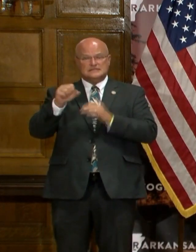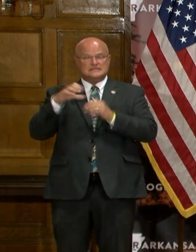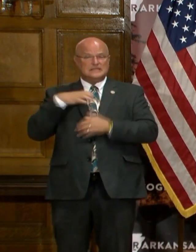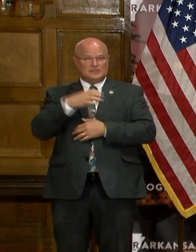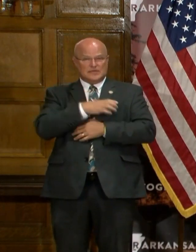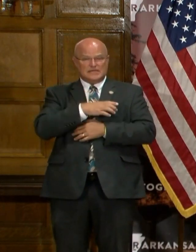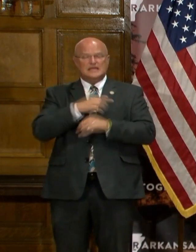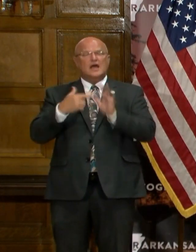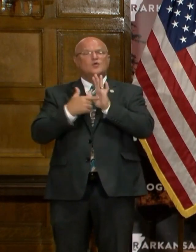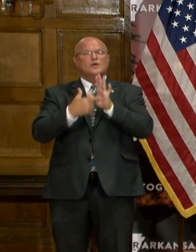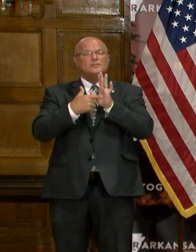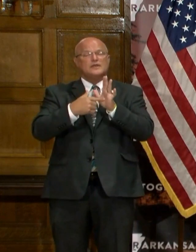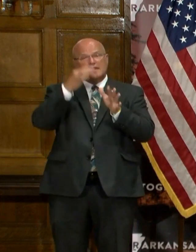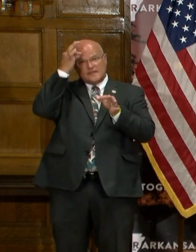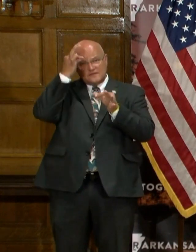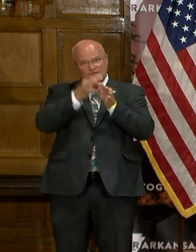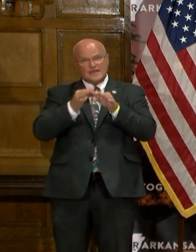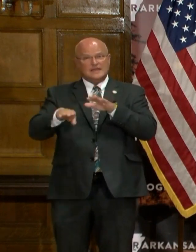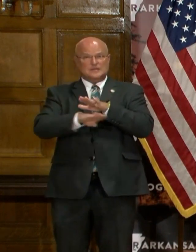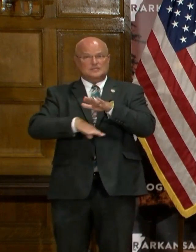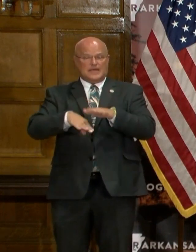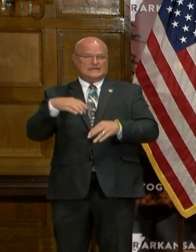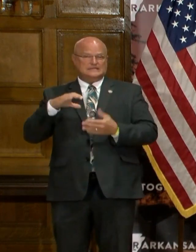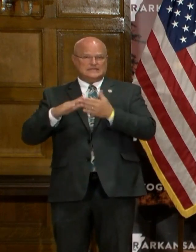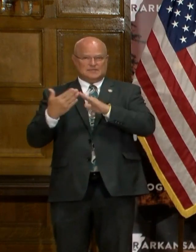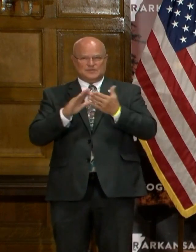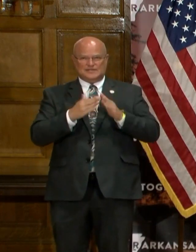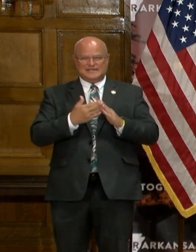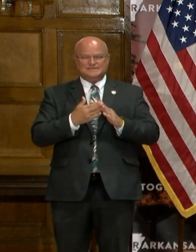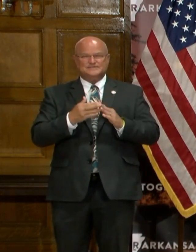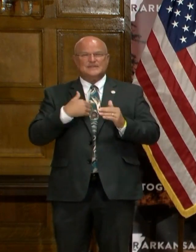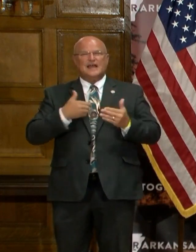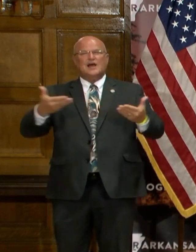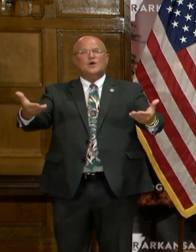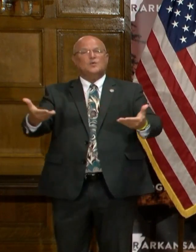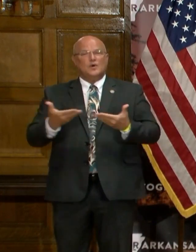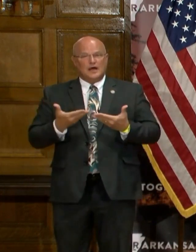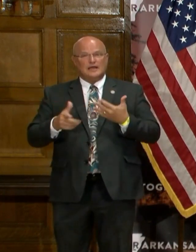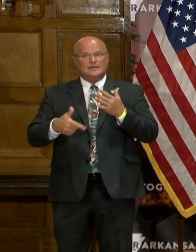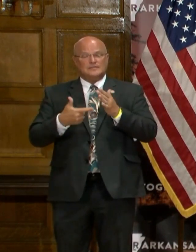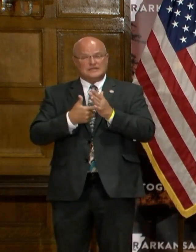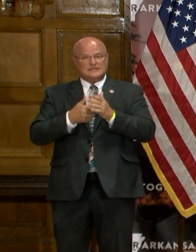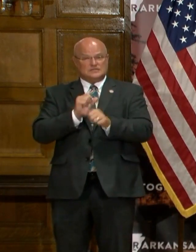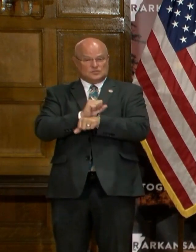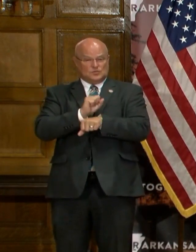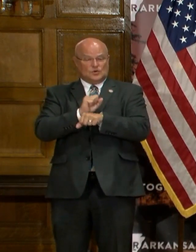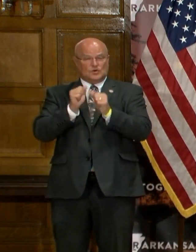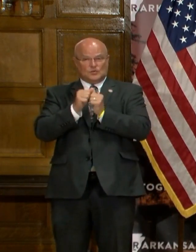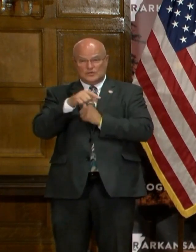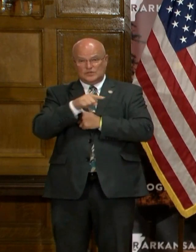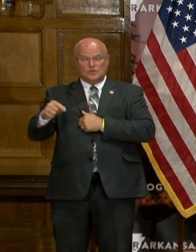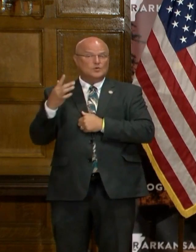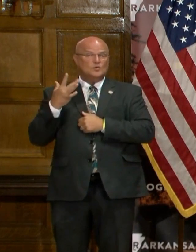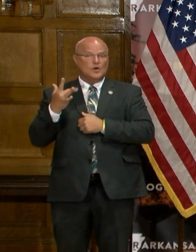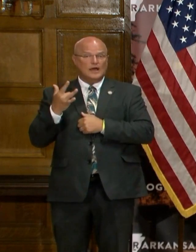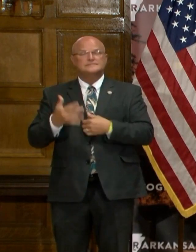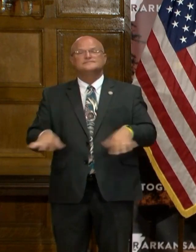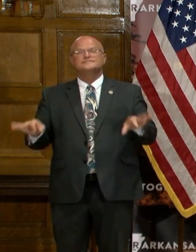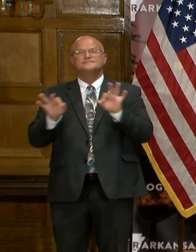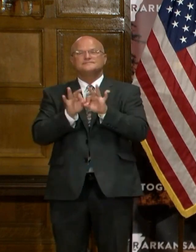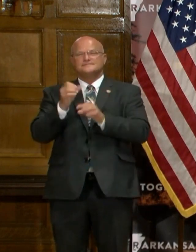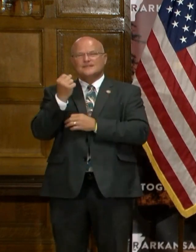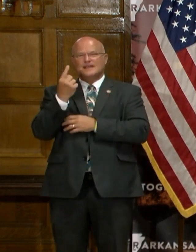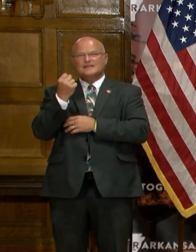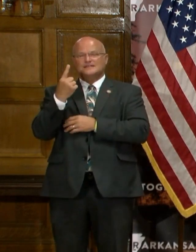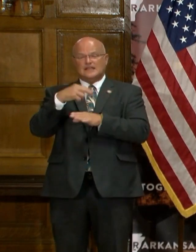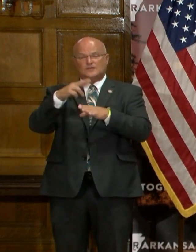the faith-based community. And I welcome the opportunity to work with this endeavor because it's very important that we